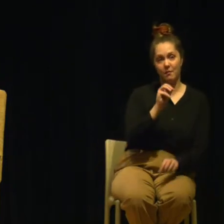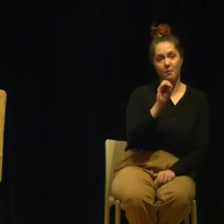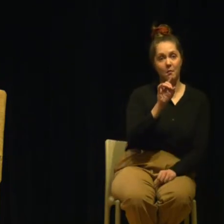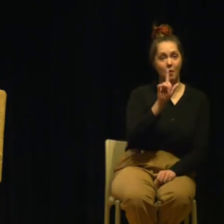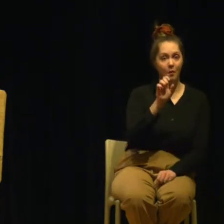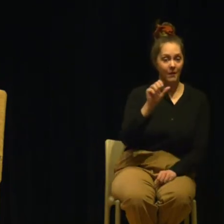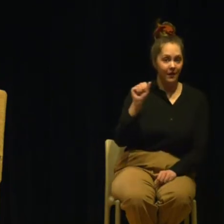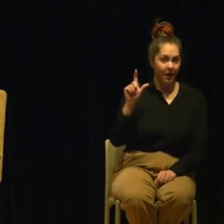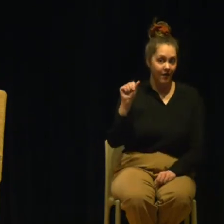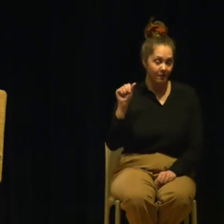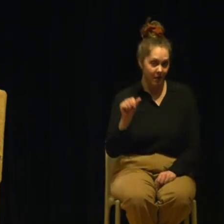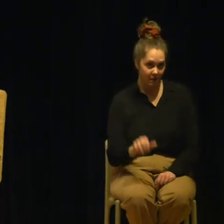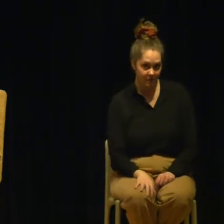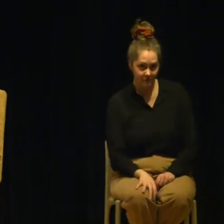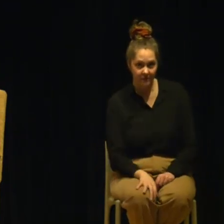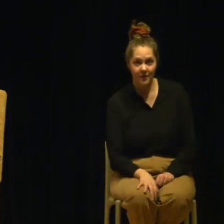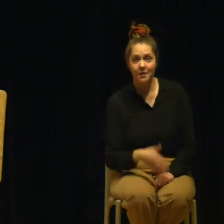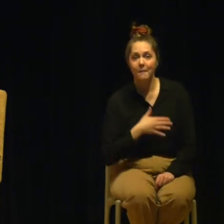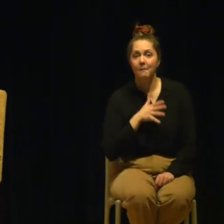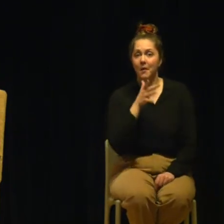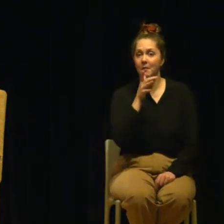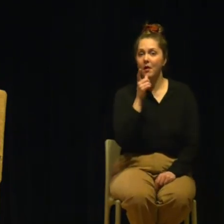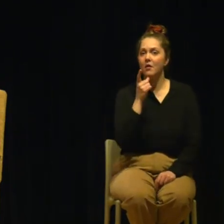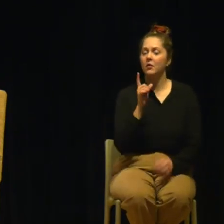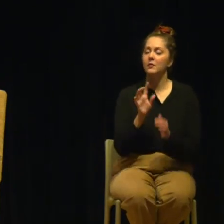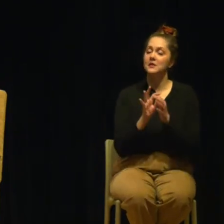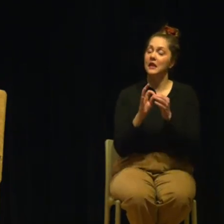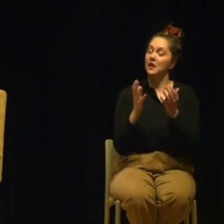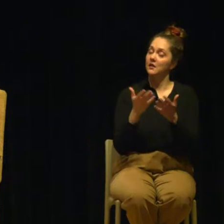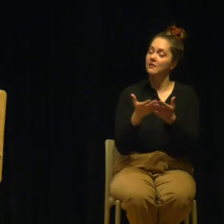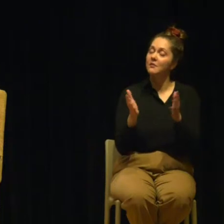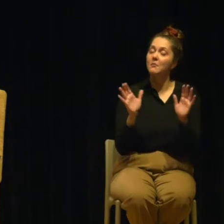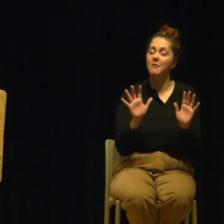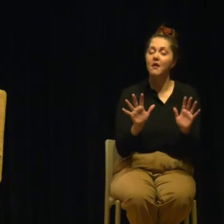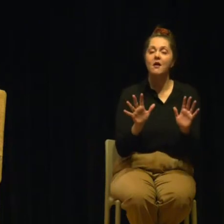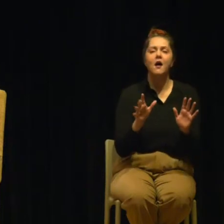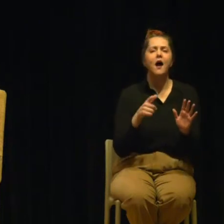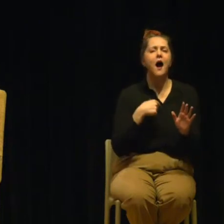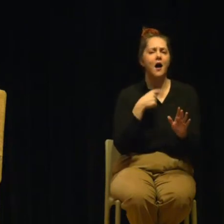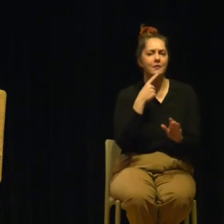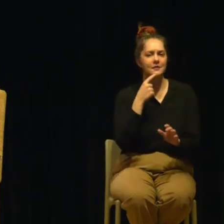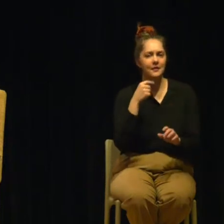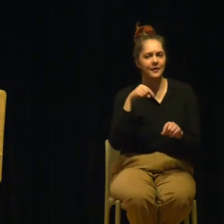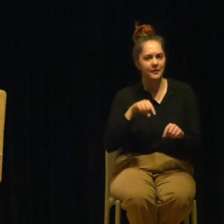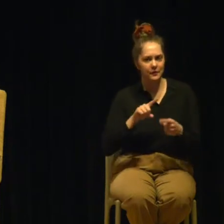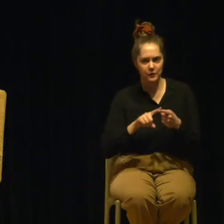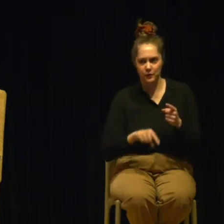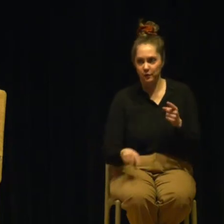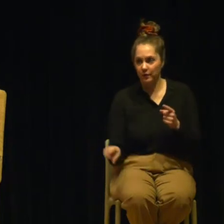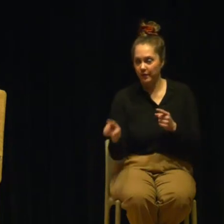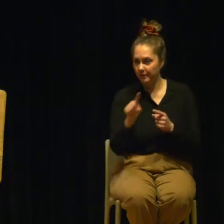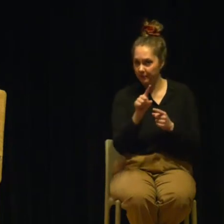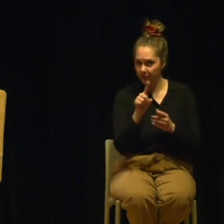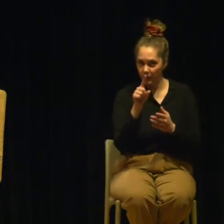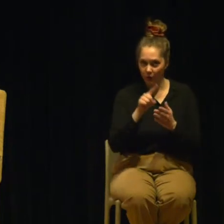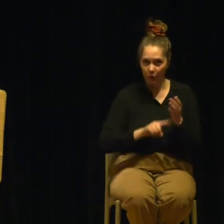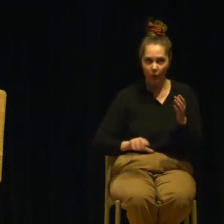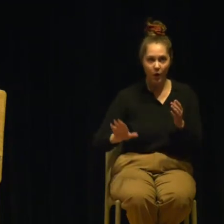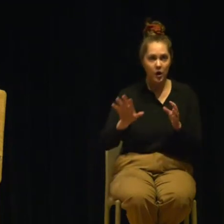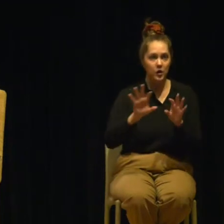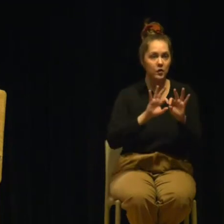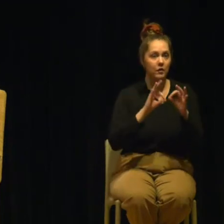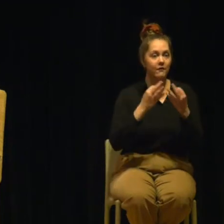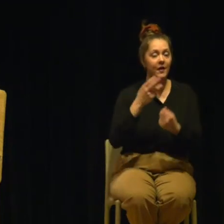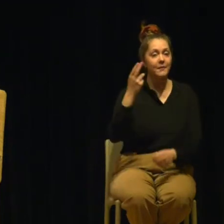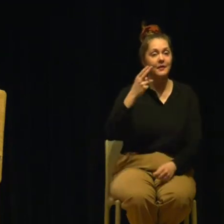Alabama. And so my mother would say a whole lot of things, but I would say this to you. What your family